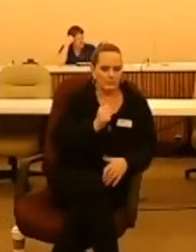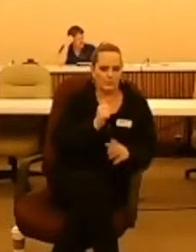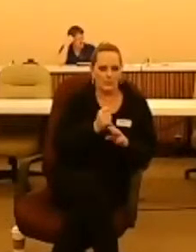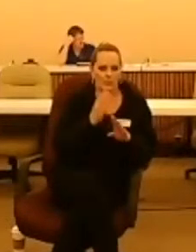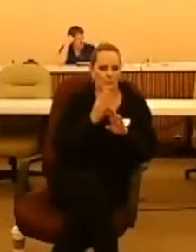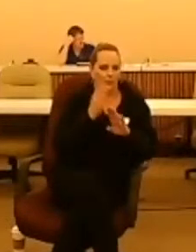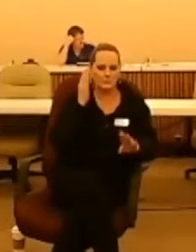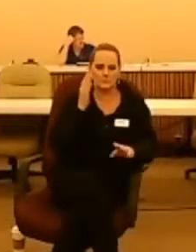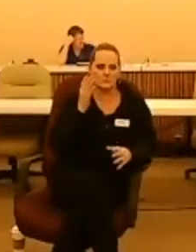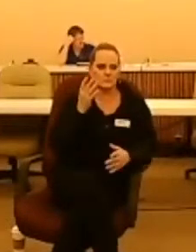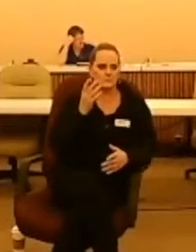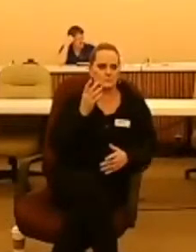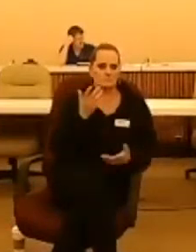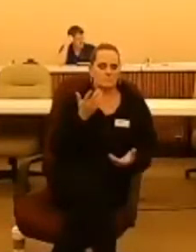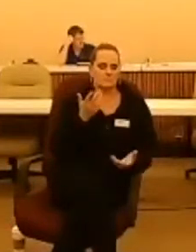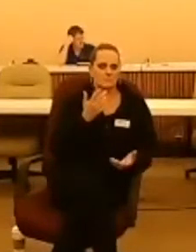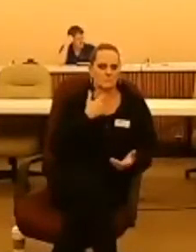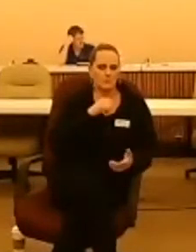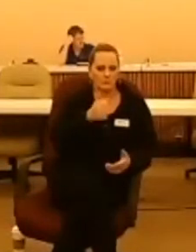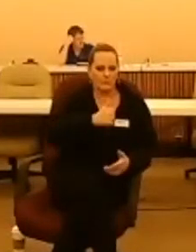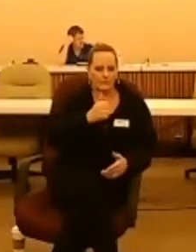And should we put that in there?